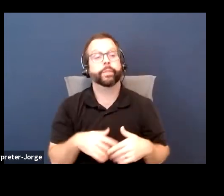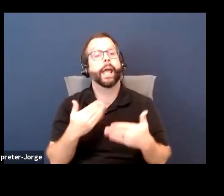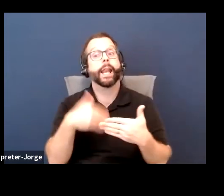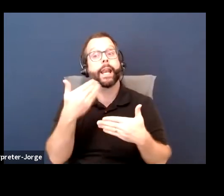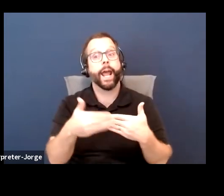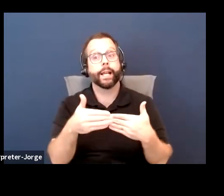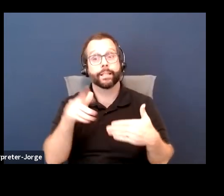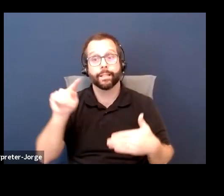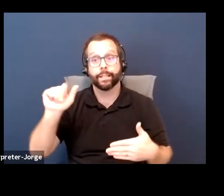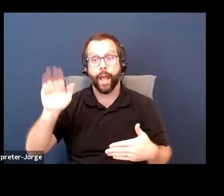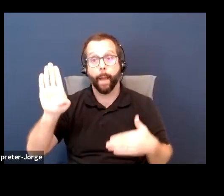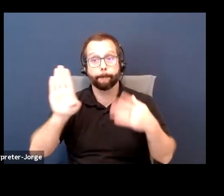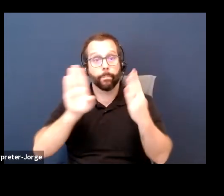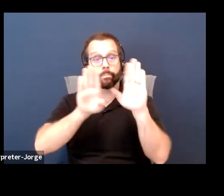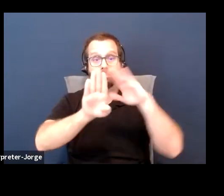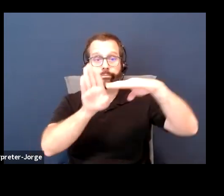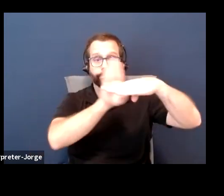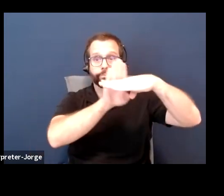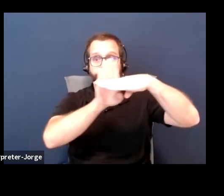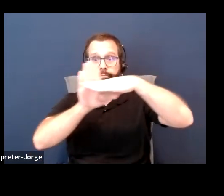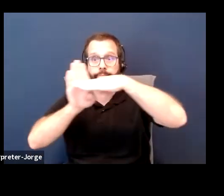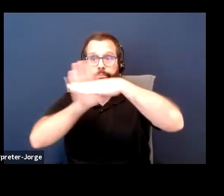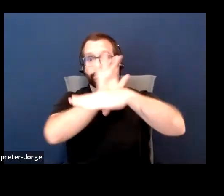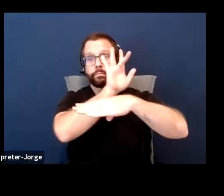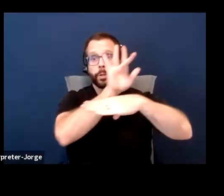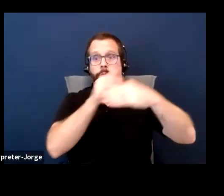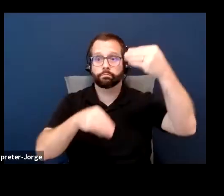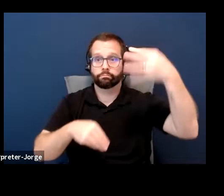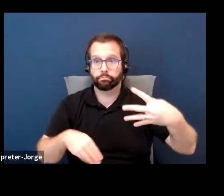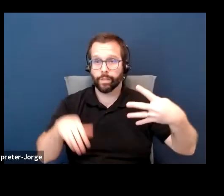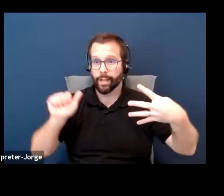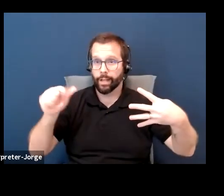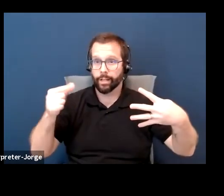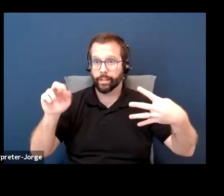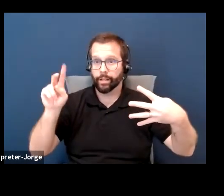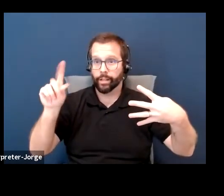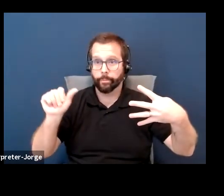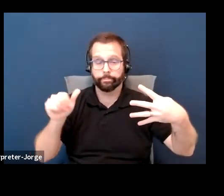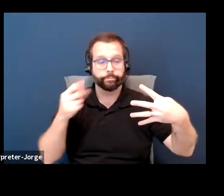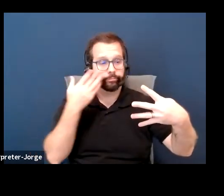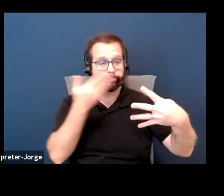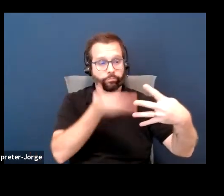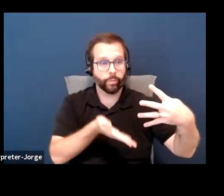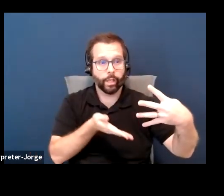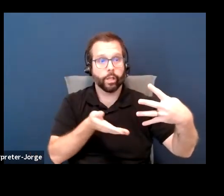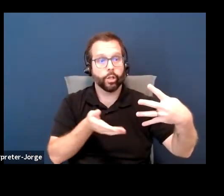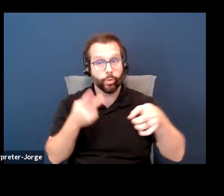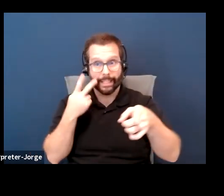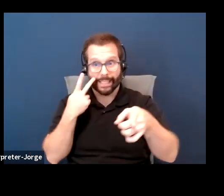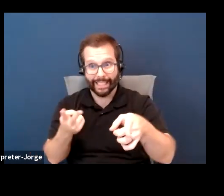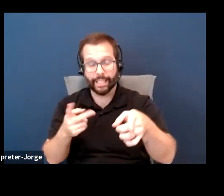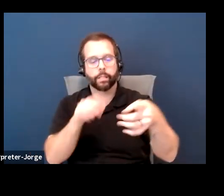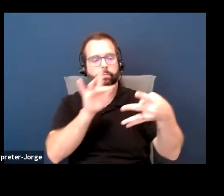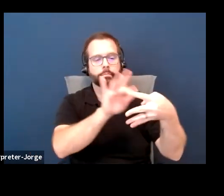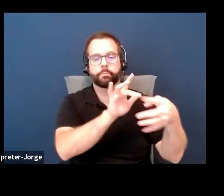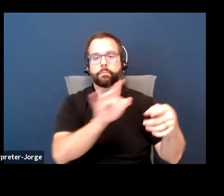our agenda. So when you click on it, it will drop down and have options for each day this week. We will be